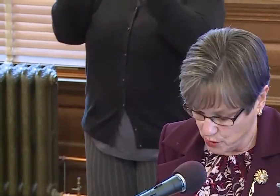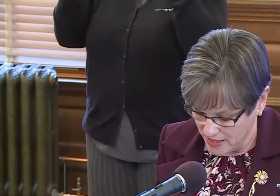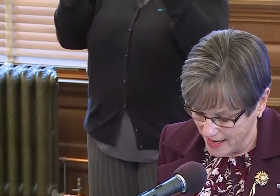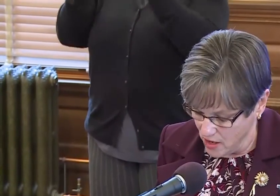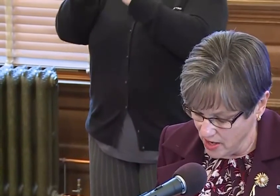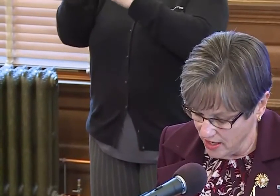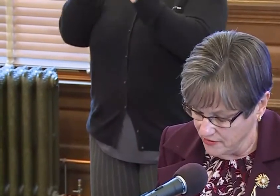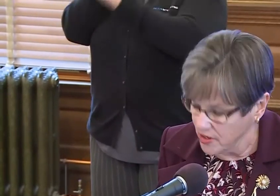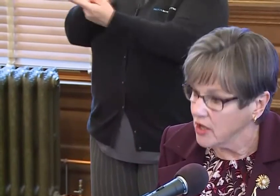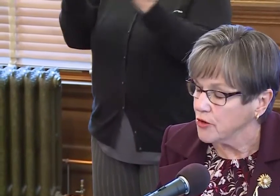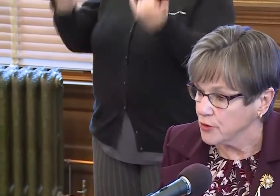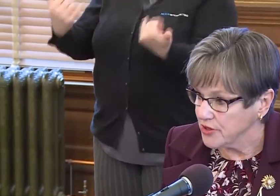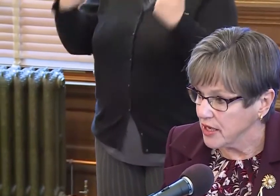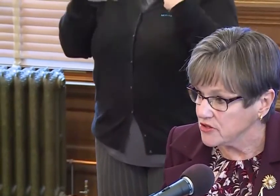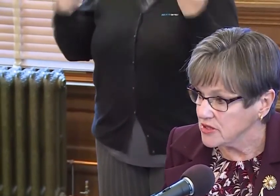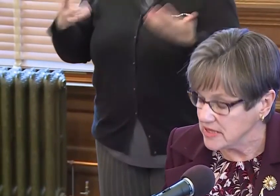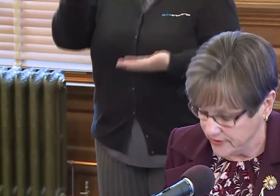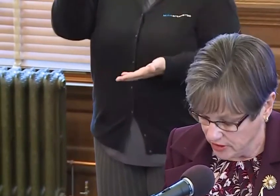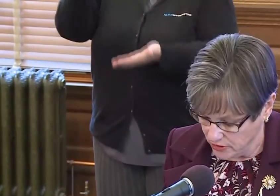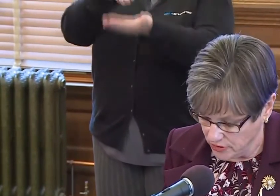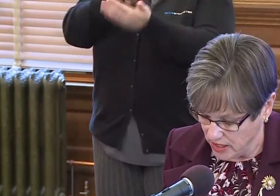Announced that we now have